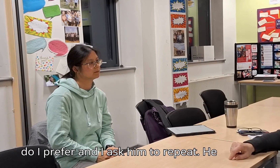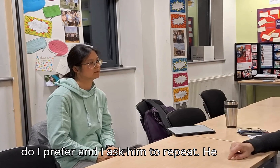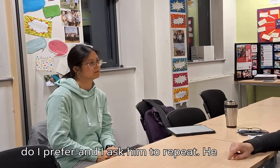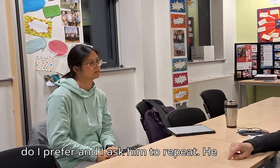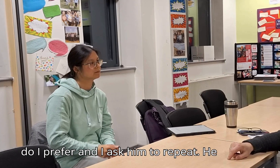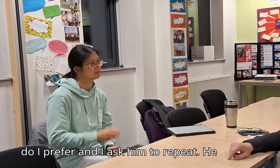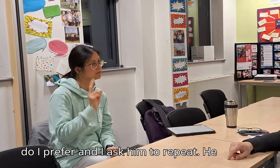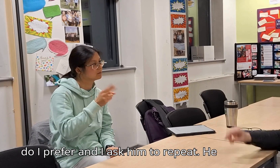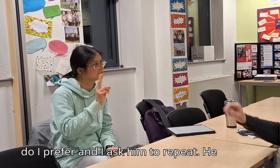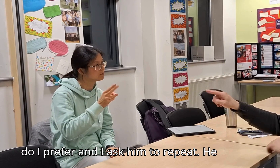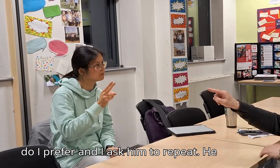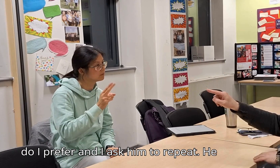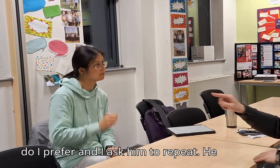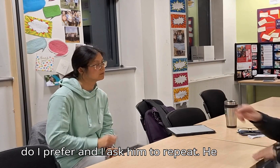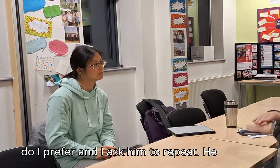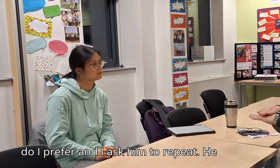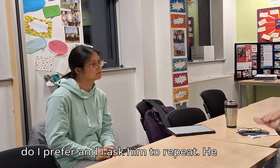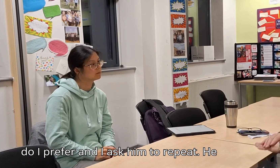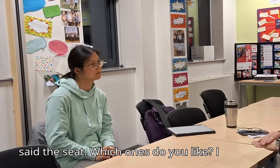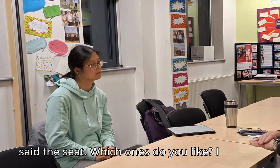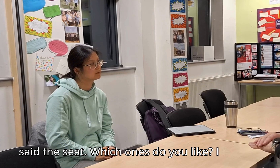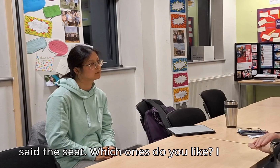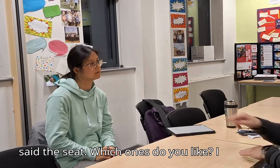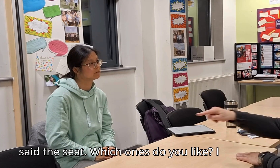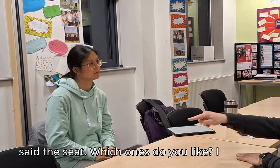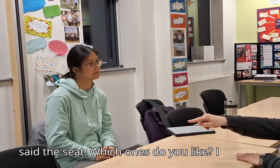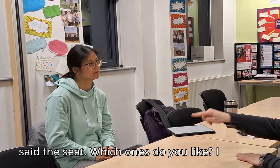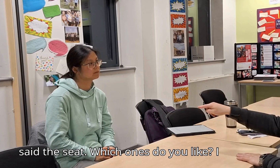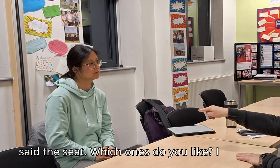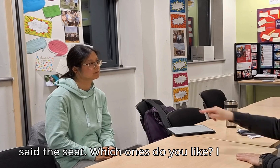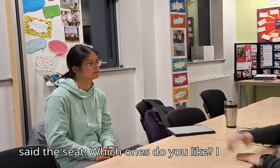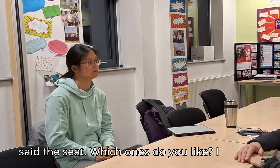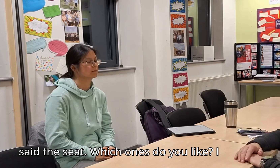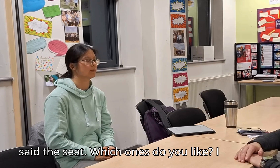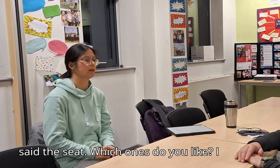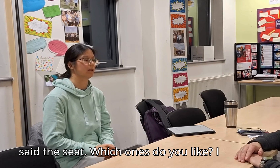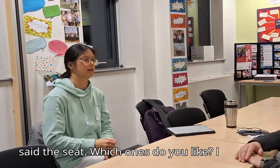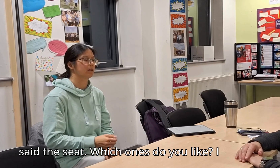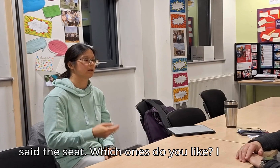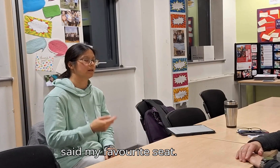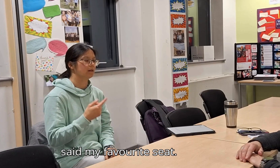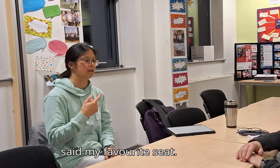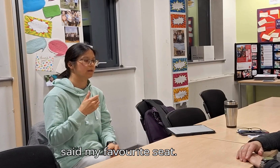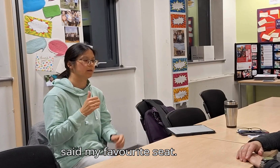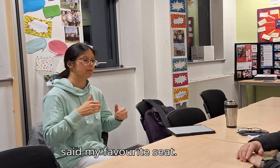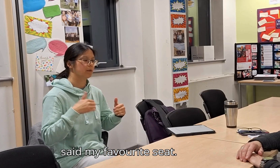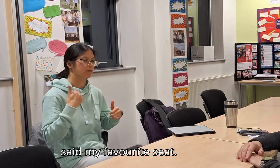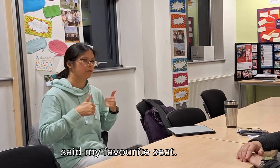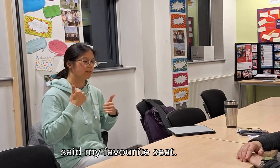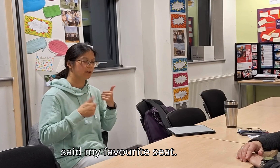prefer? And I asked him to repeat. He said, the seat, which one do you like? I said, my favourite